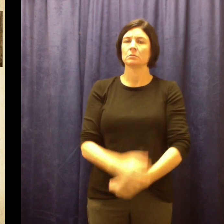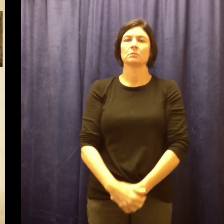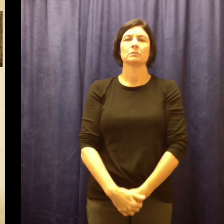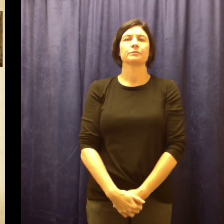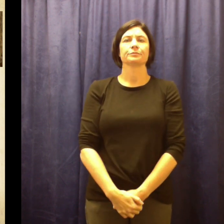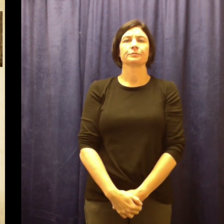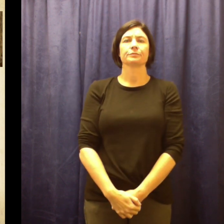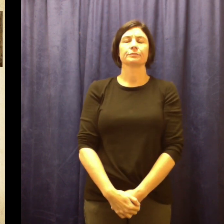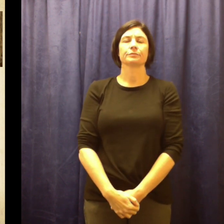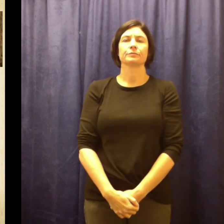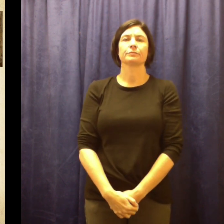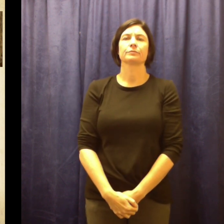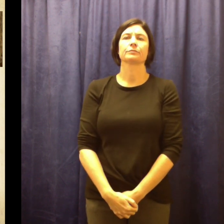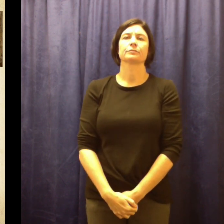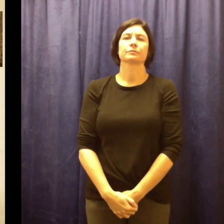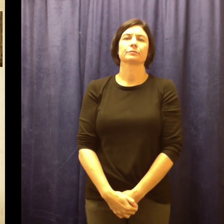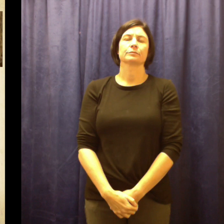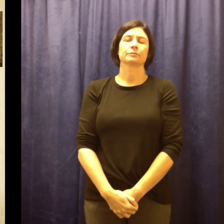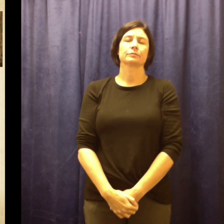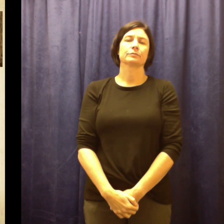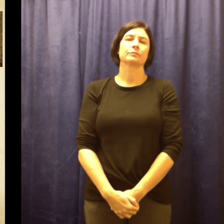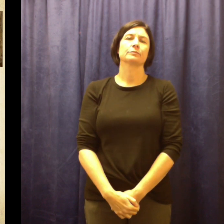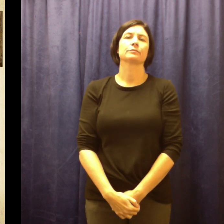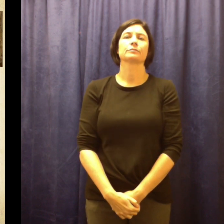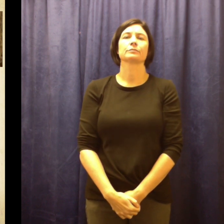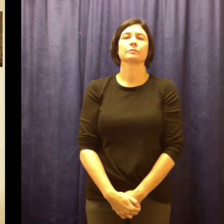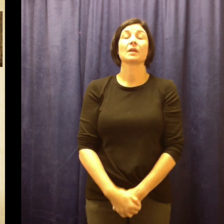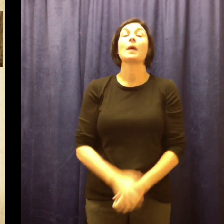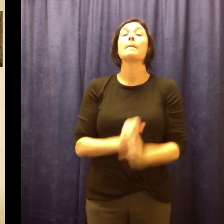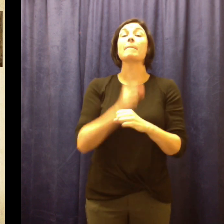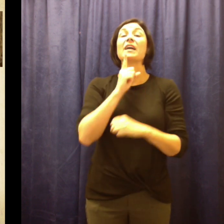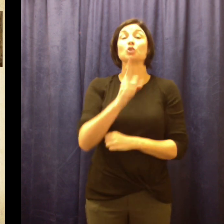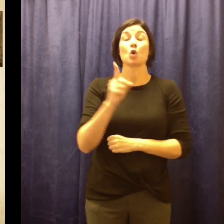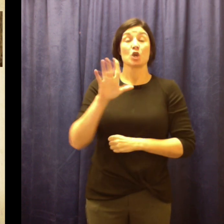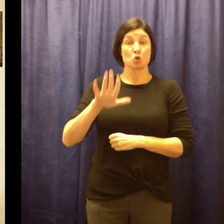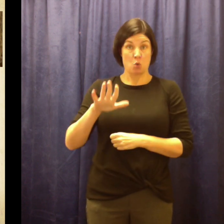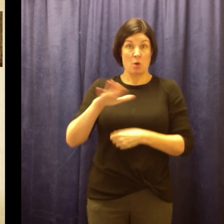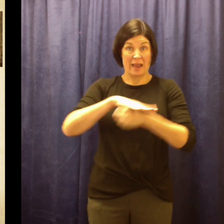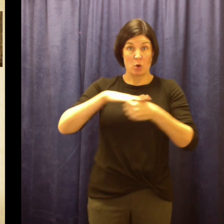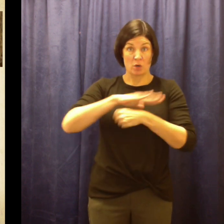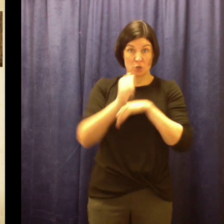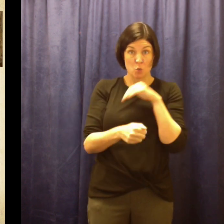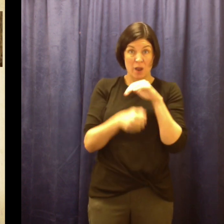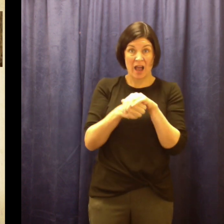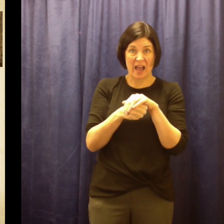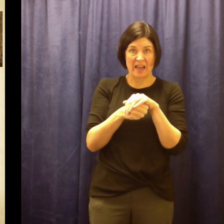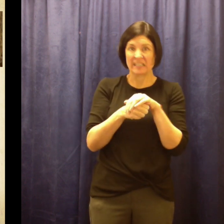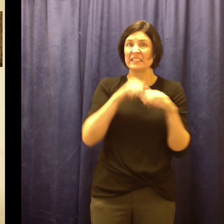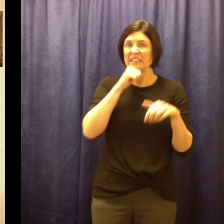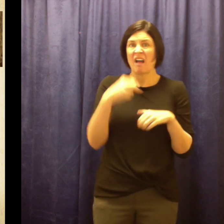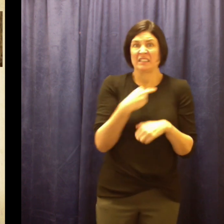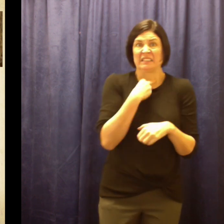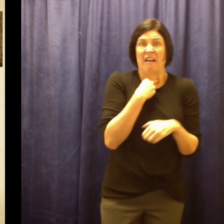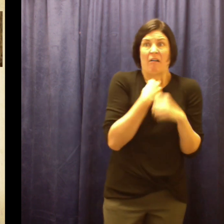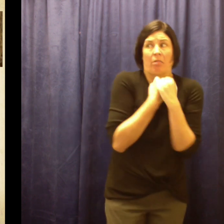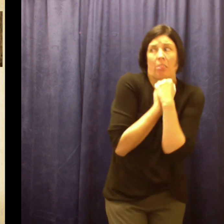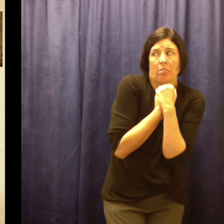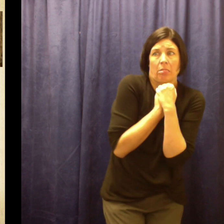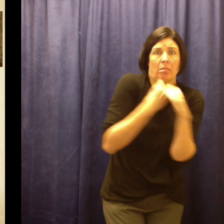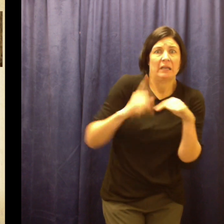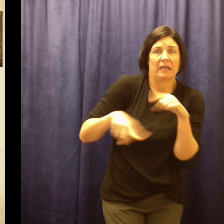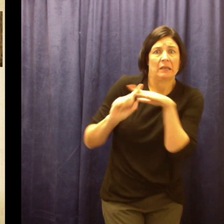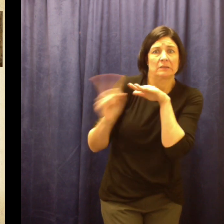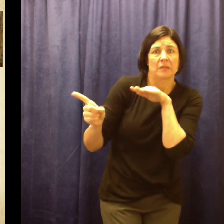Not trap you or restrict your options for movement to prevent an active shooter from entering your hiding place.